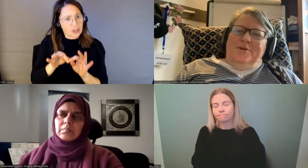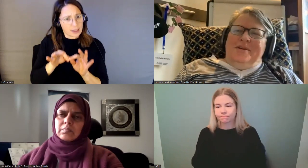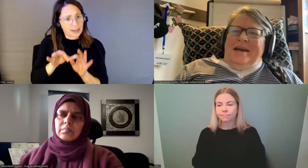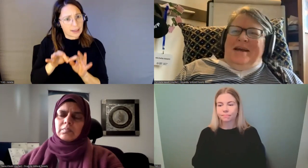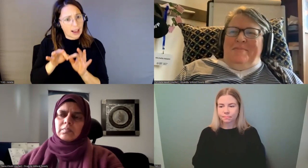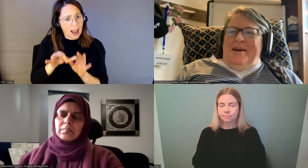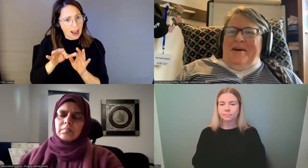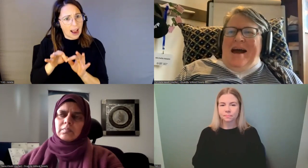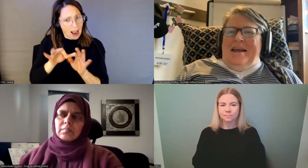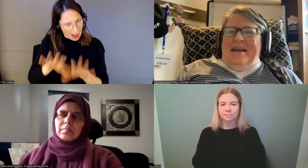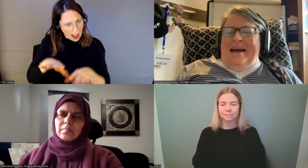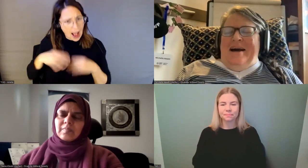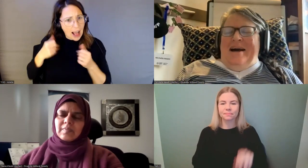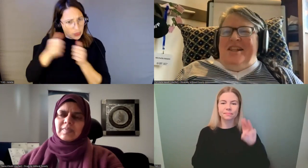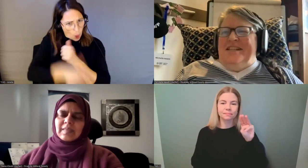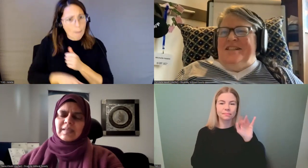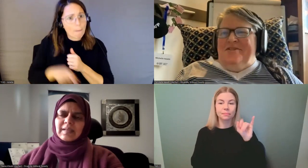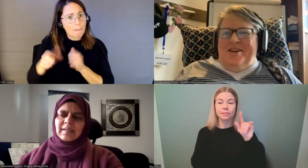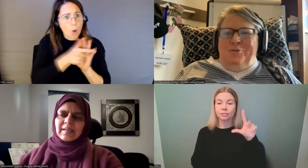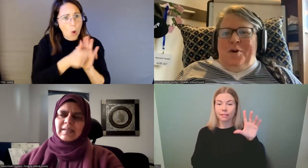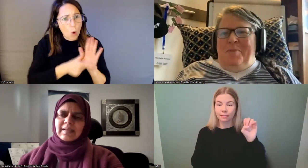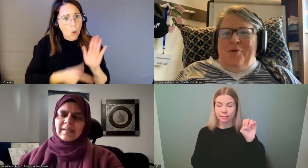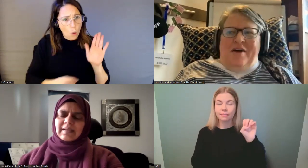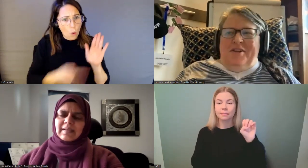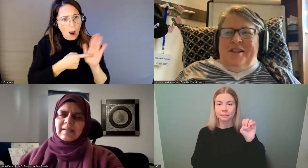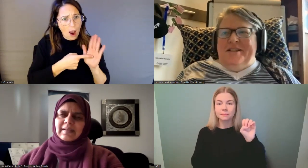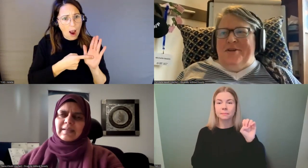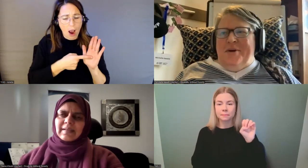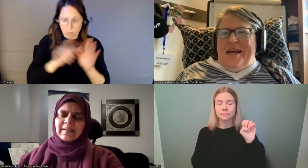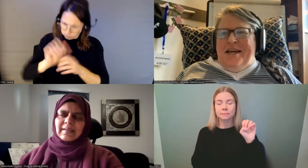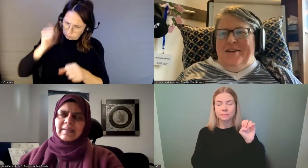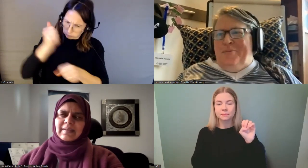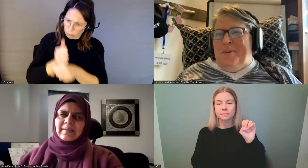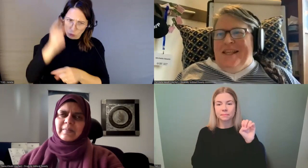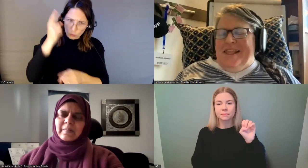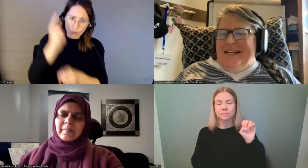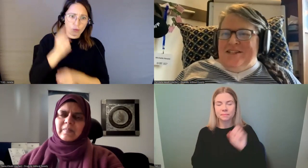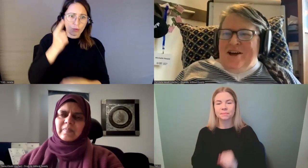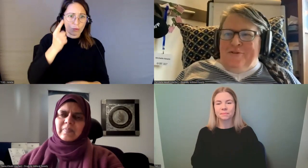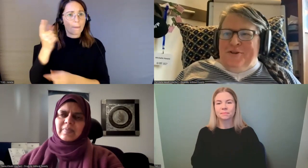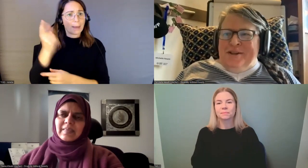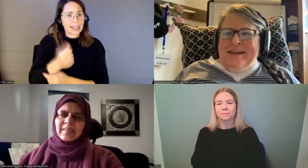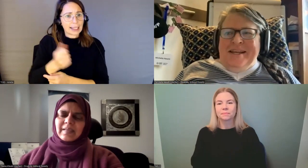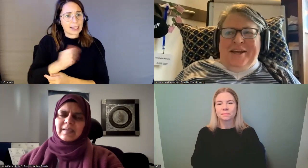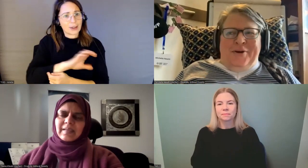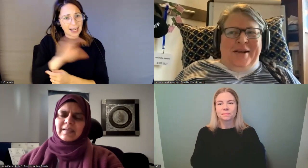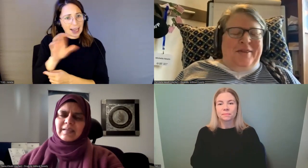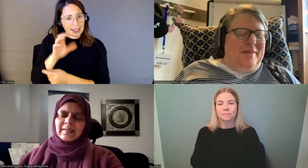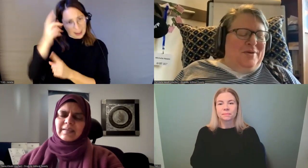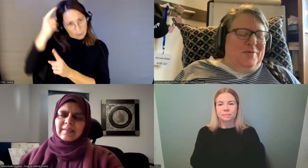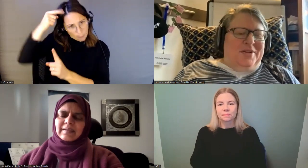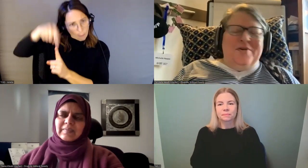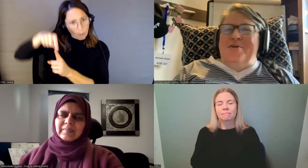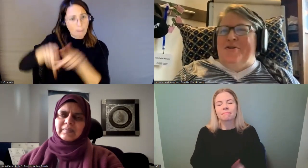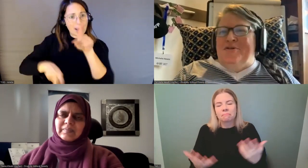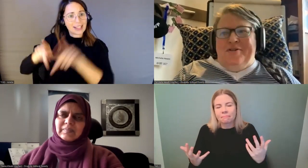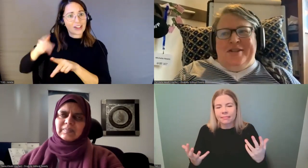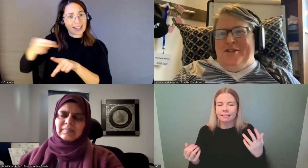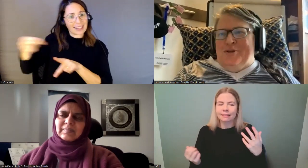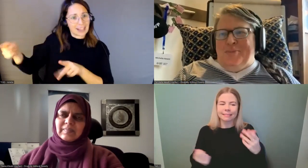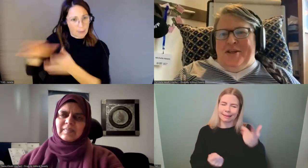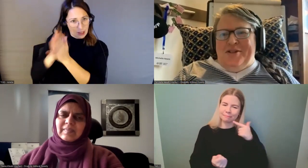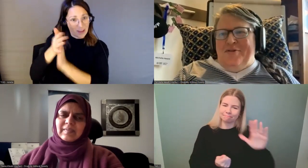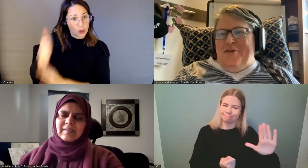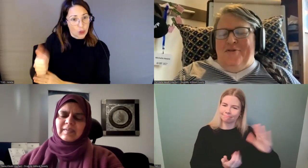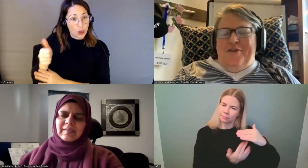Sure. So yeah, Rabia, I have a list of, we both have a list that we're kind of picking things off, and you know, anything that we don't cover